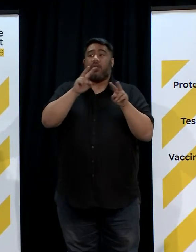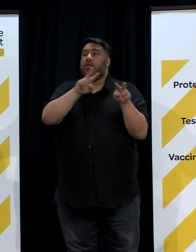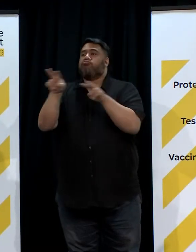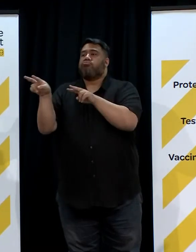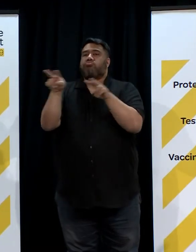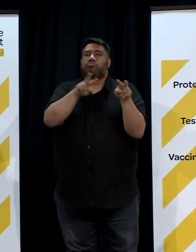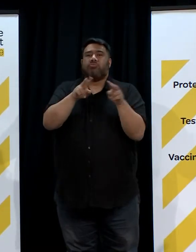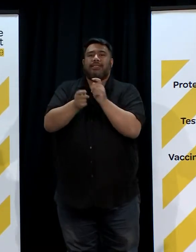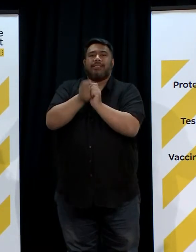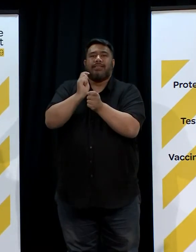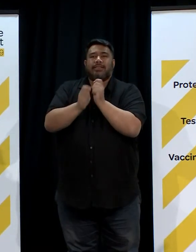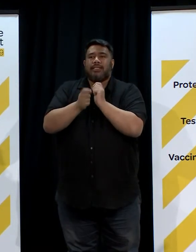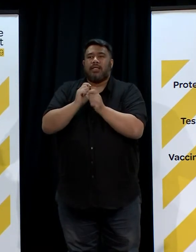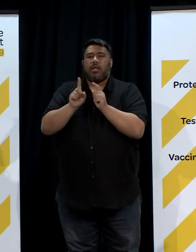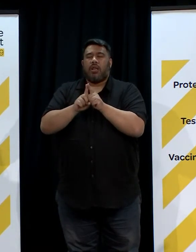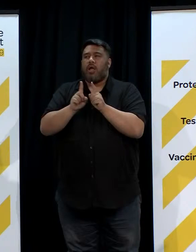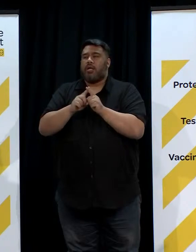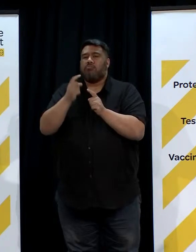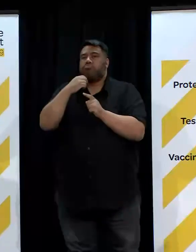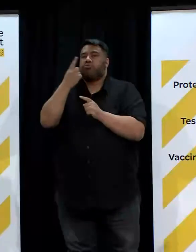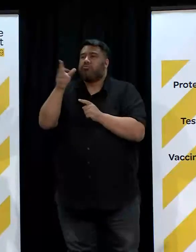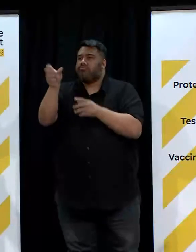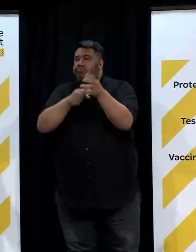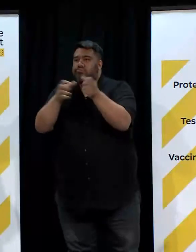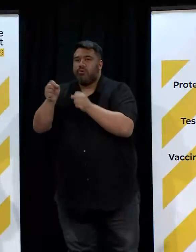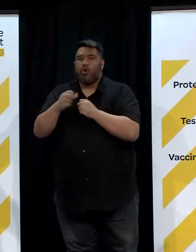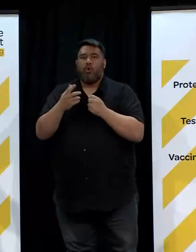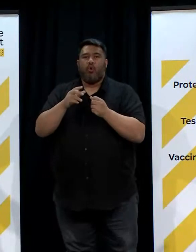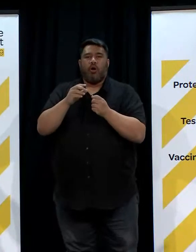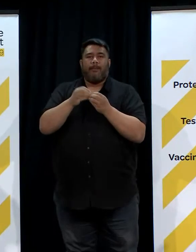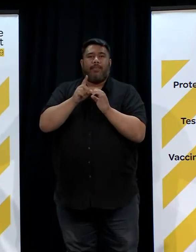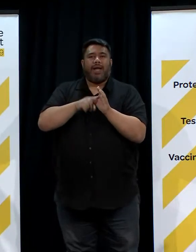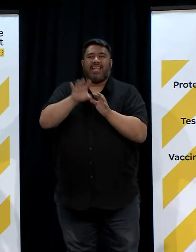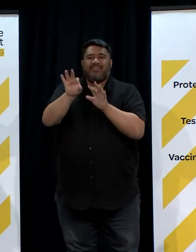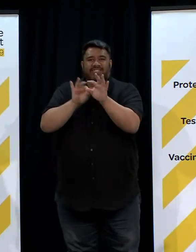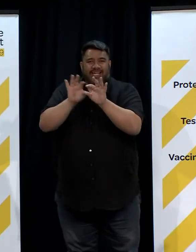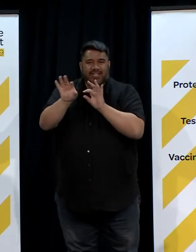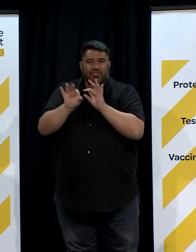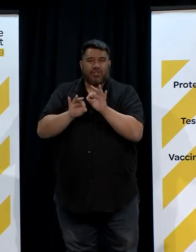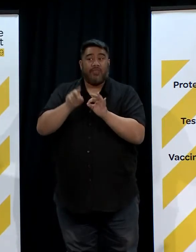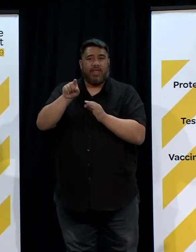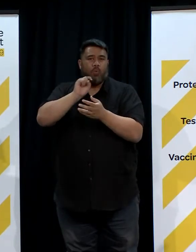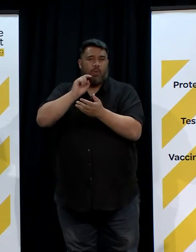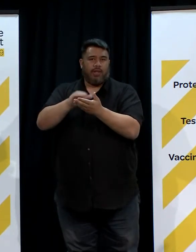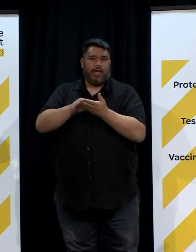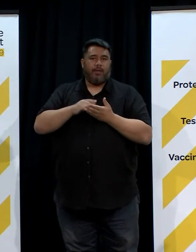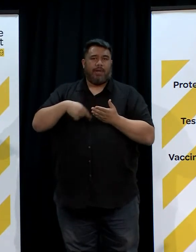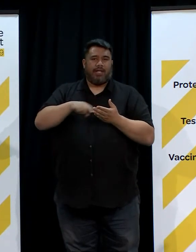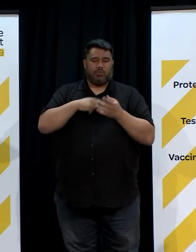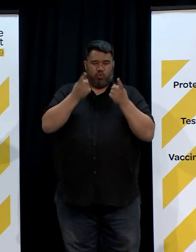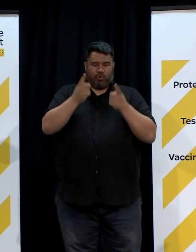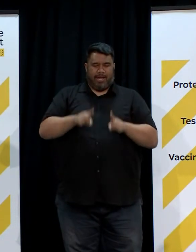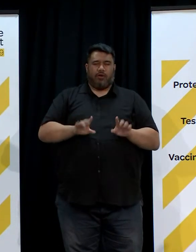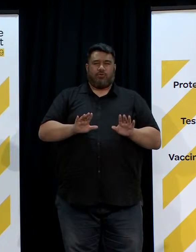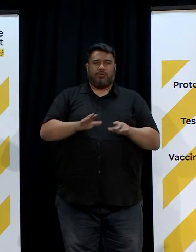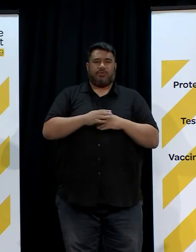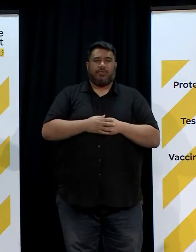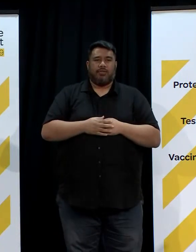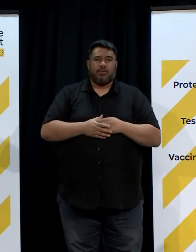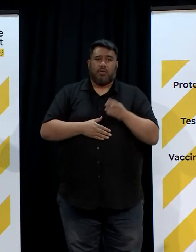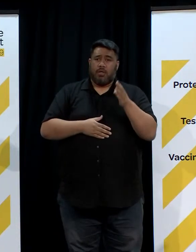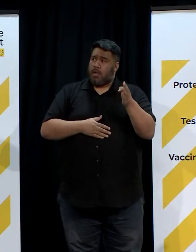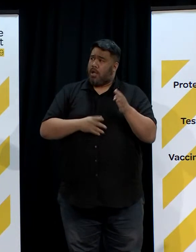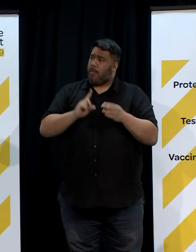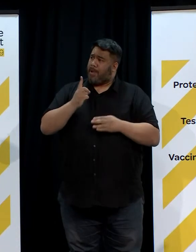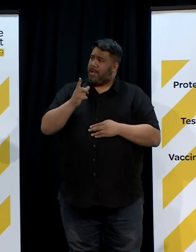and it's the reason why we're pushing so hard in on that. I'll just take Benedict. I will come back to you. It's a follow. Just as if you had done this